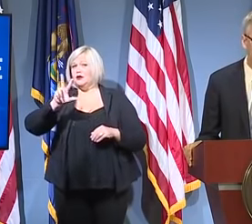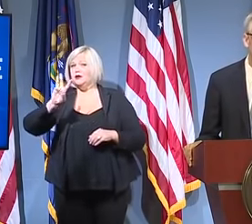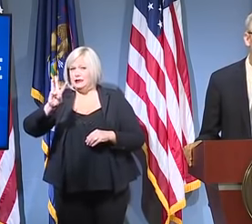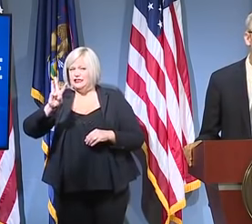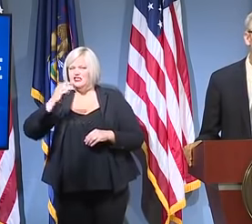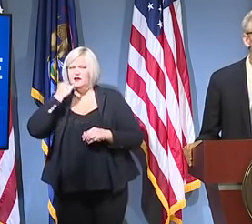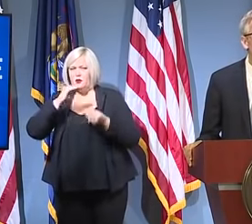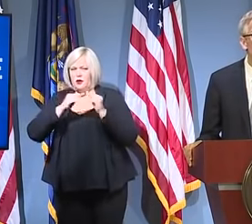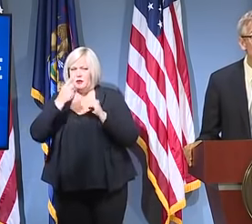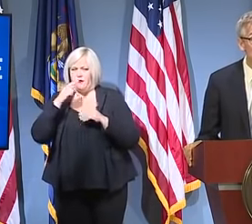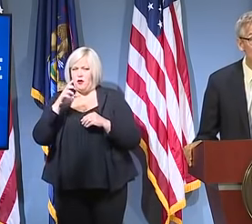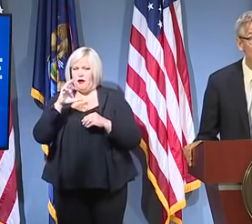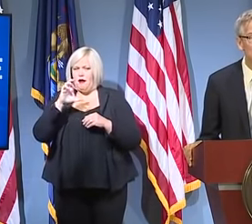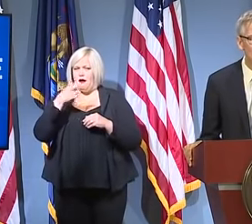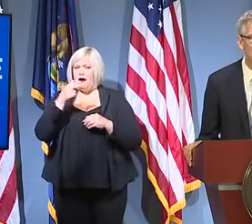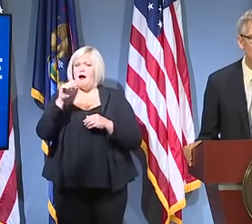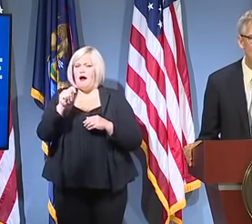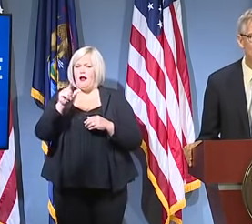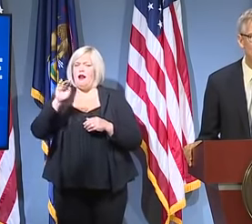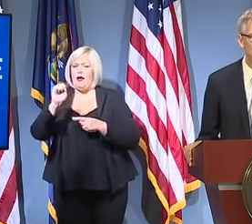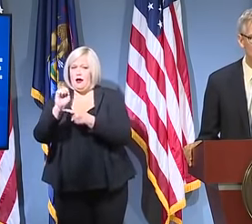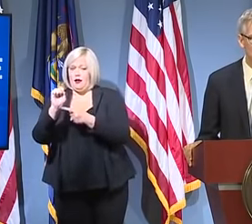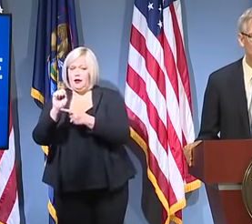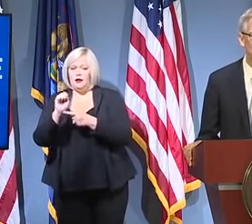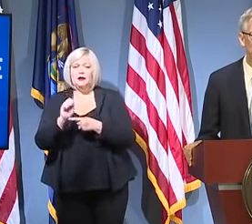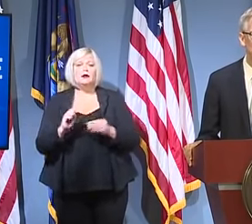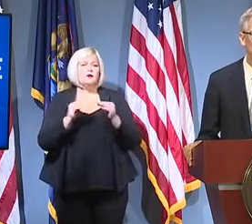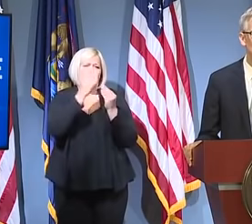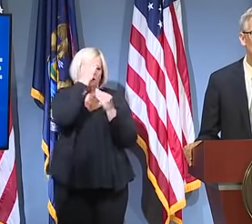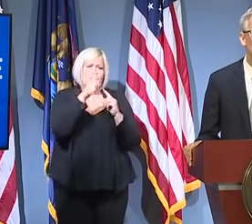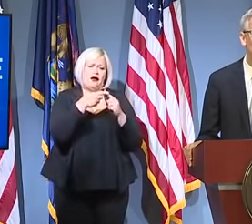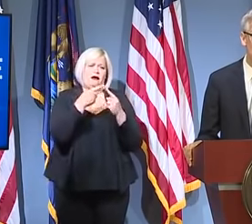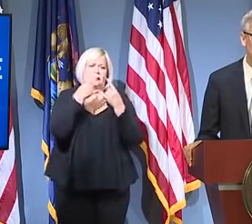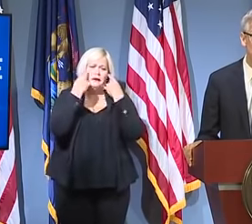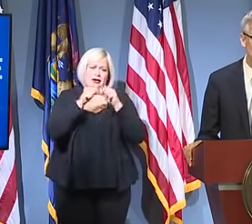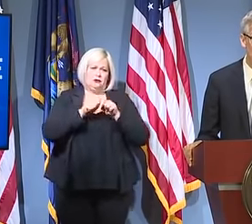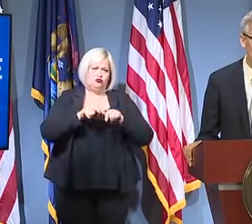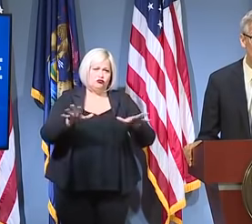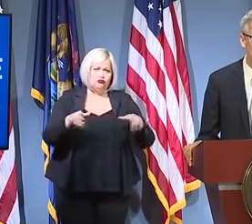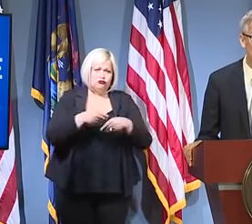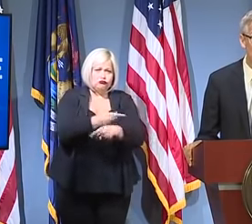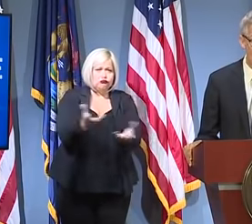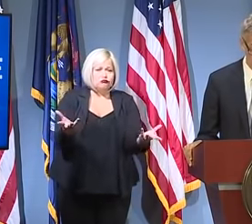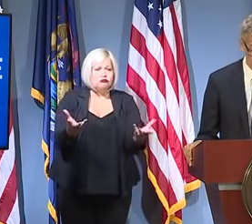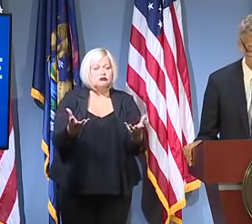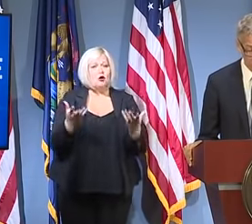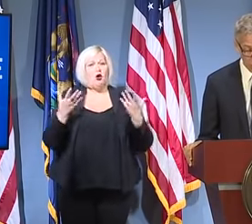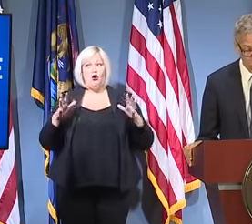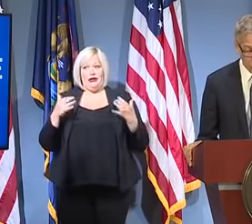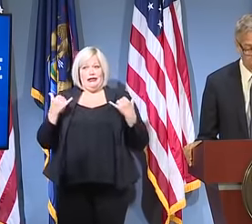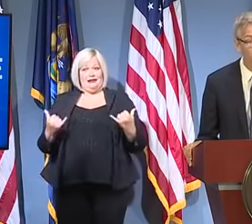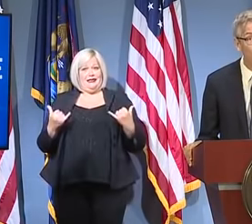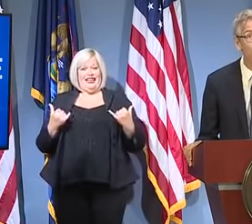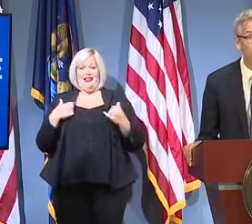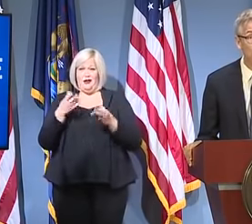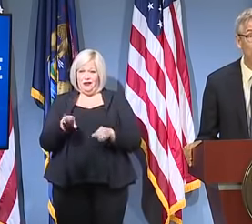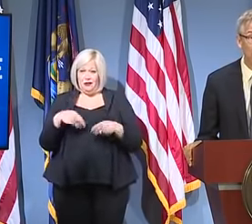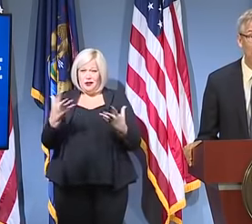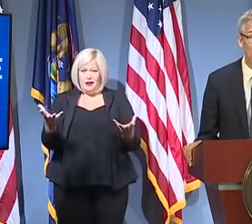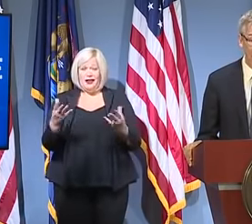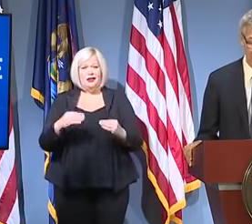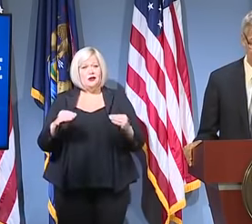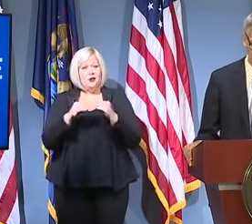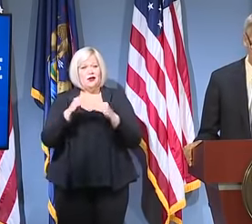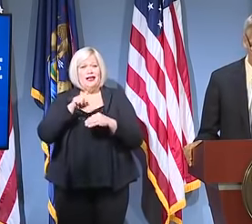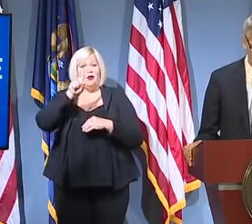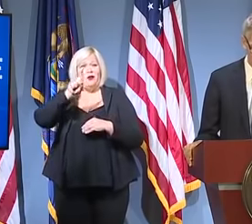888-535-6136. A little more detail about the mask distribution. Already today, we've distributed more than 1.4